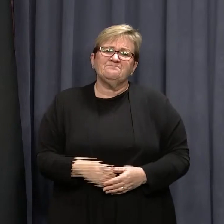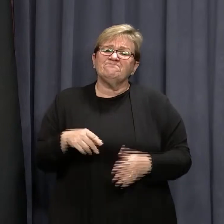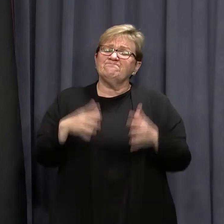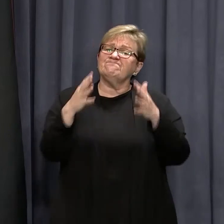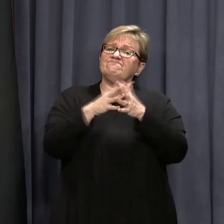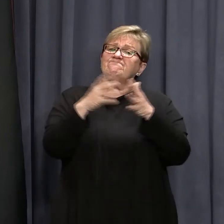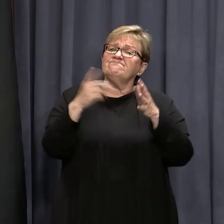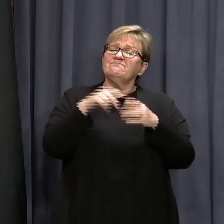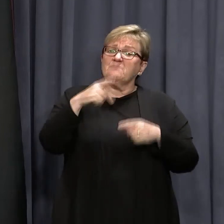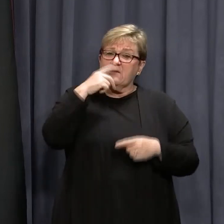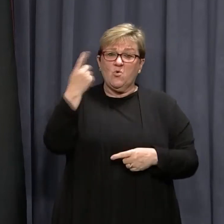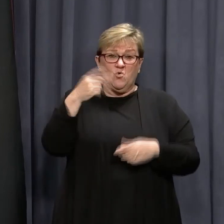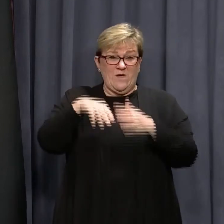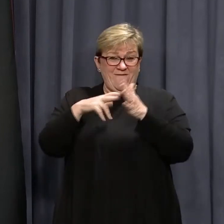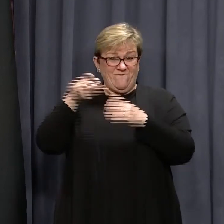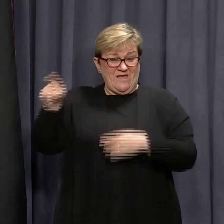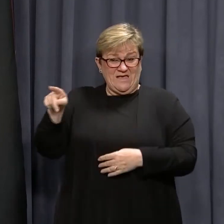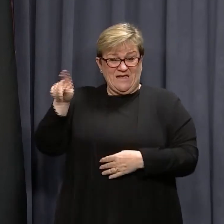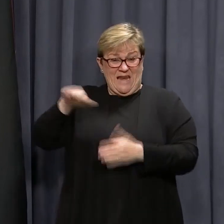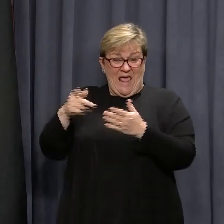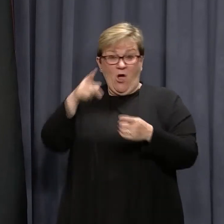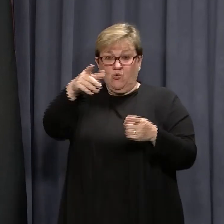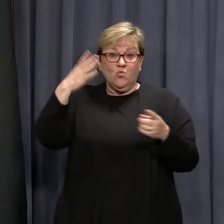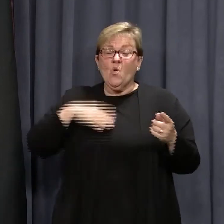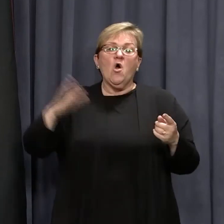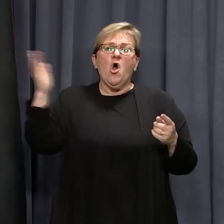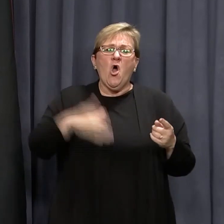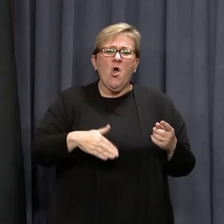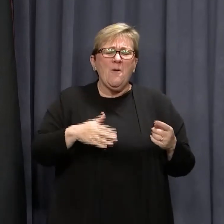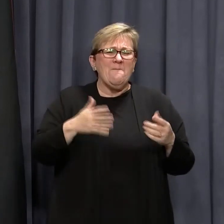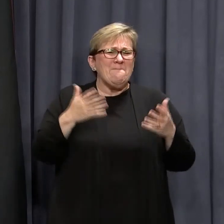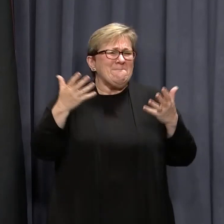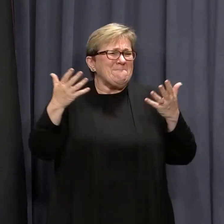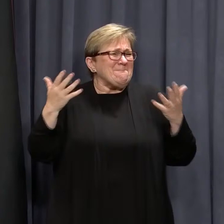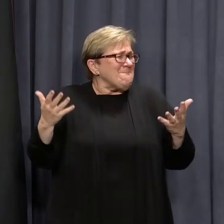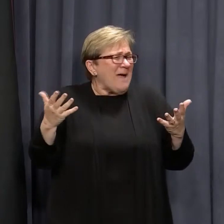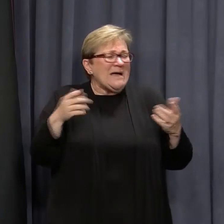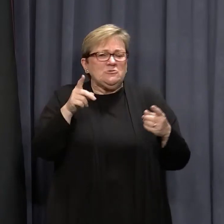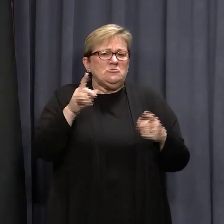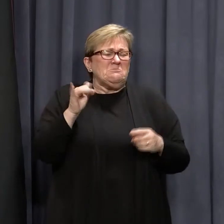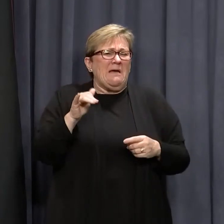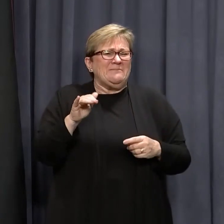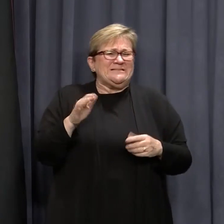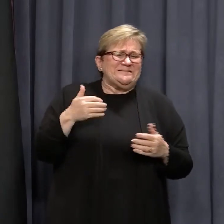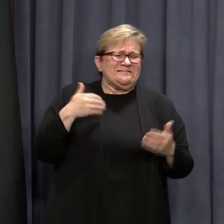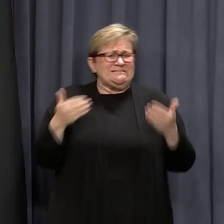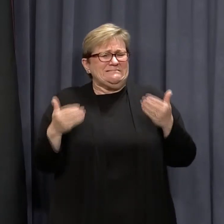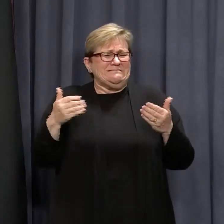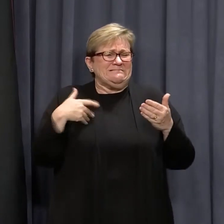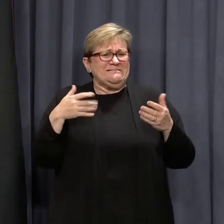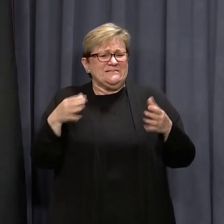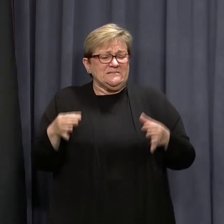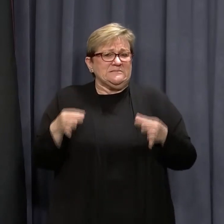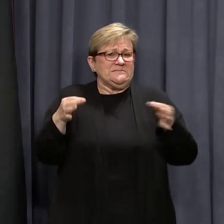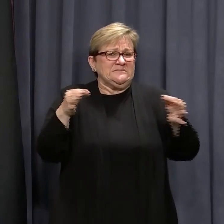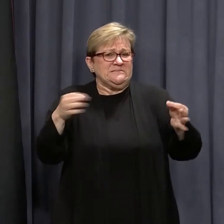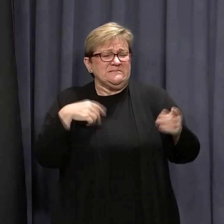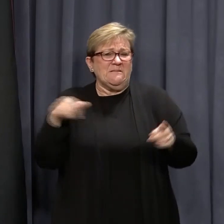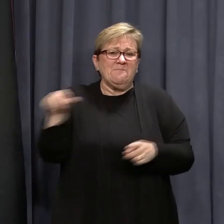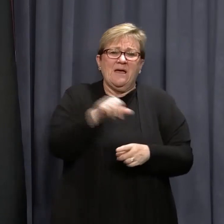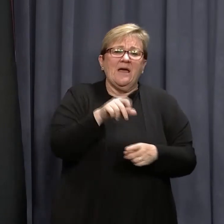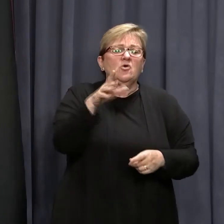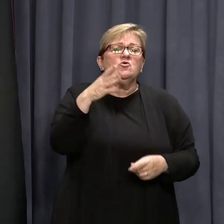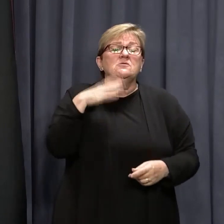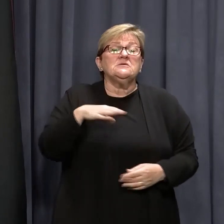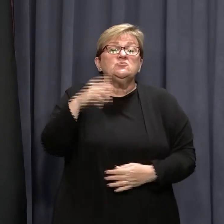Western Australians who are in Victoria who want to come home, but for whatever reason might delay making plans to return, need